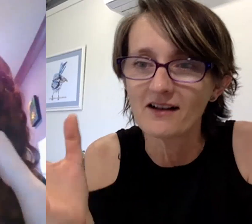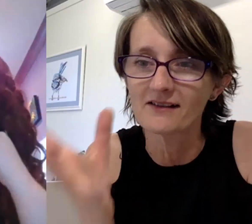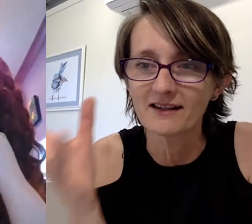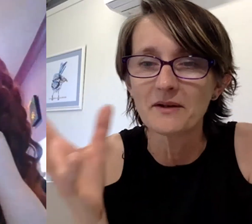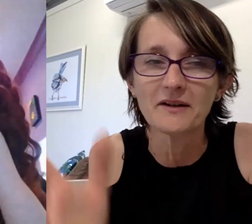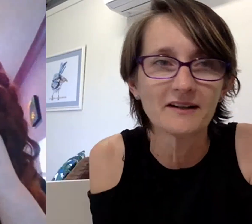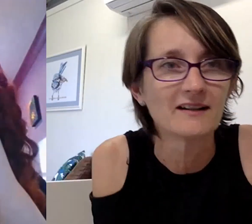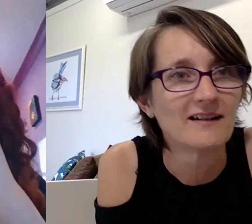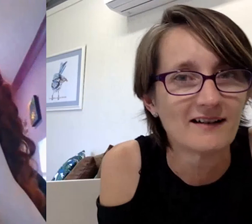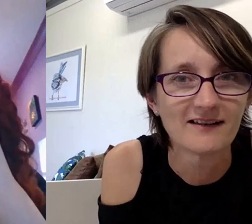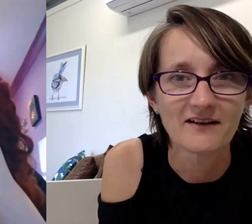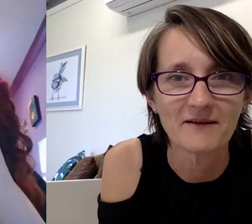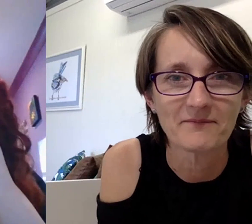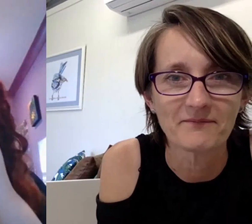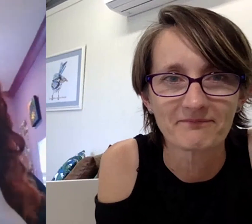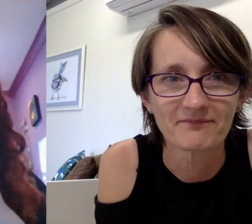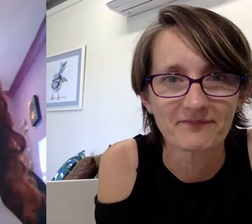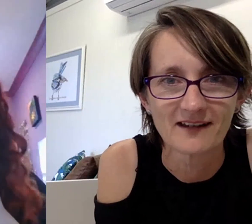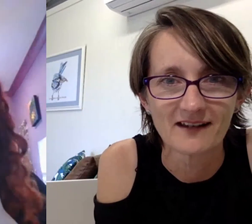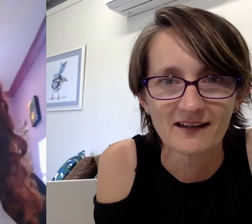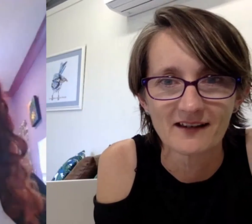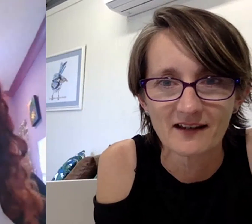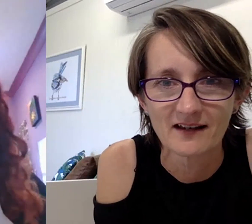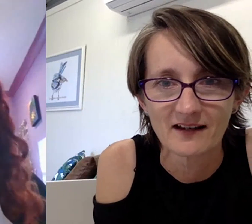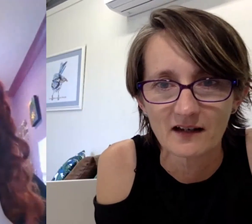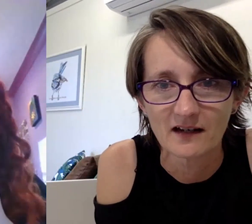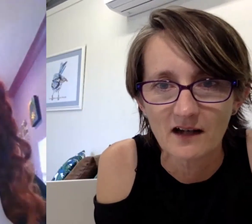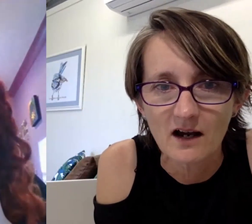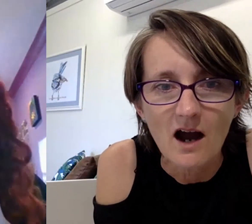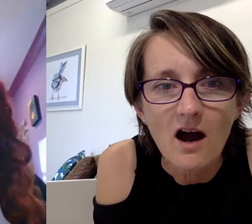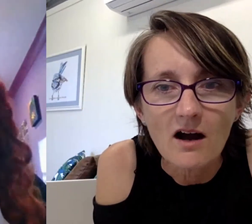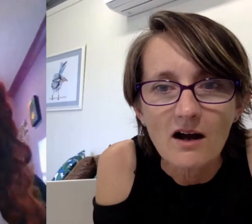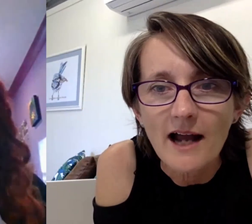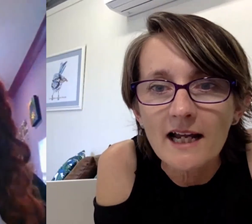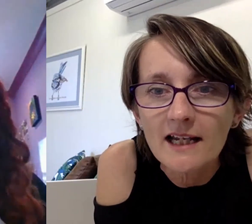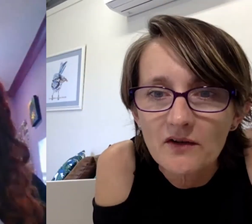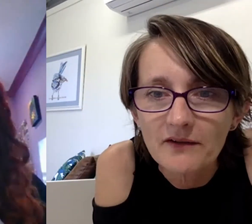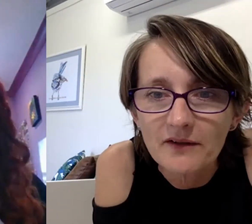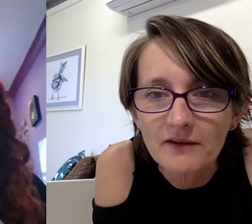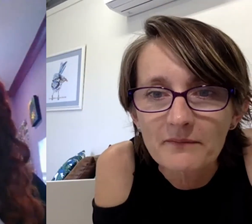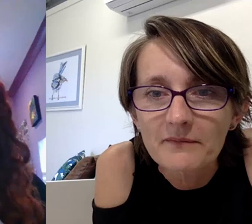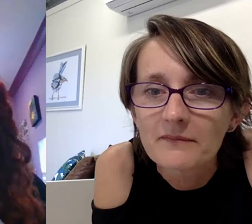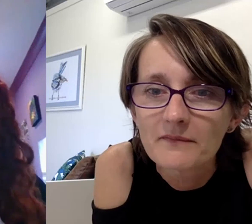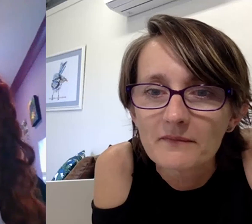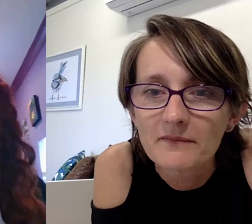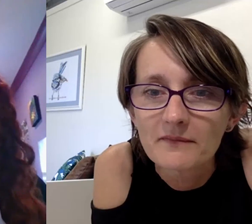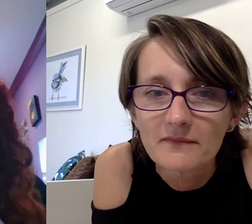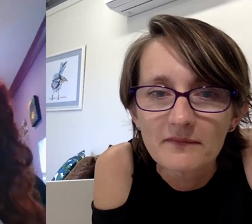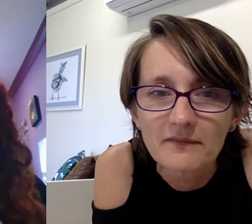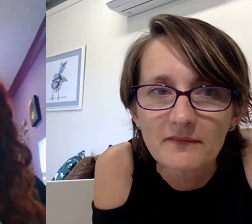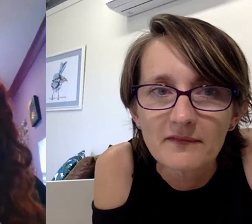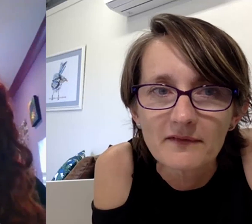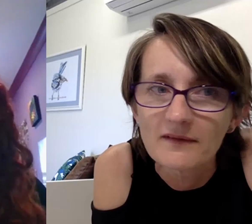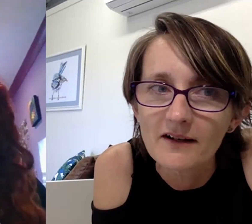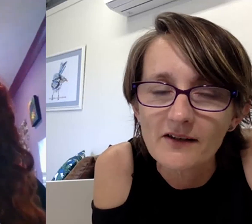back, I was in limbo. So, so you should be in room 3. I'm just going to unassign you and then